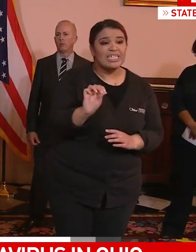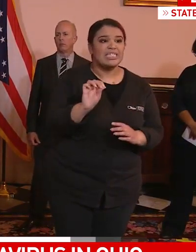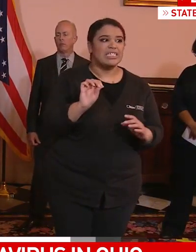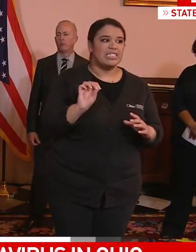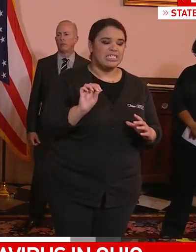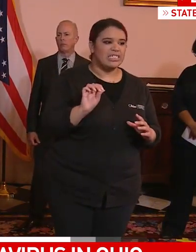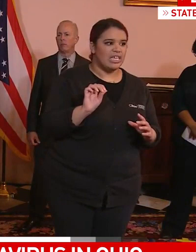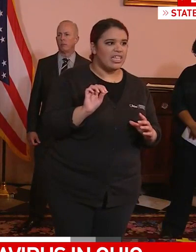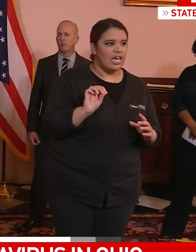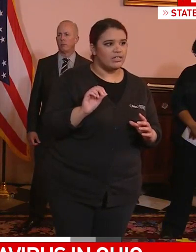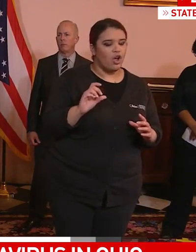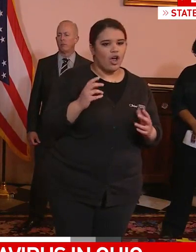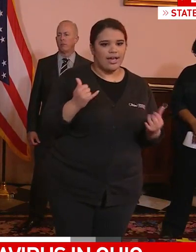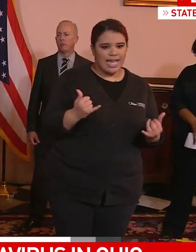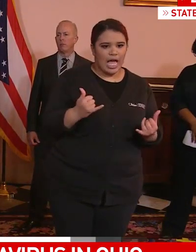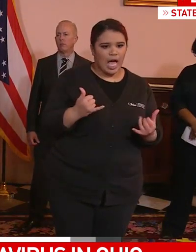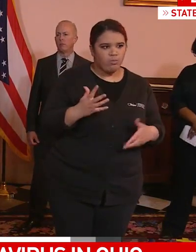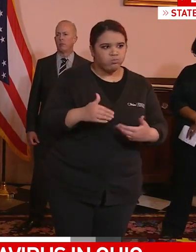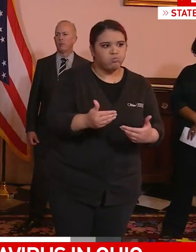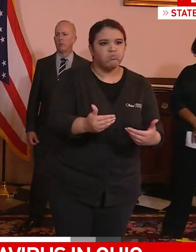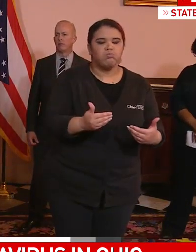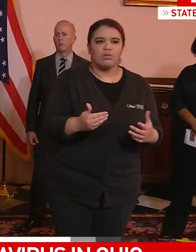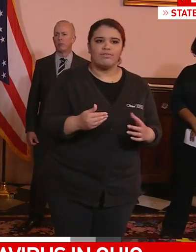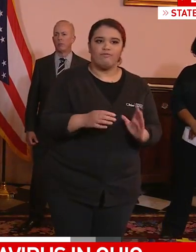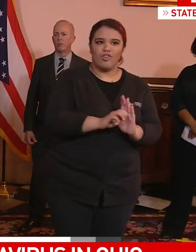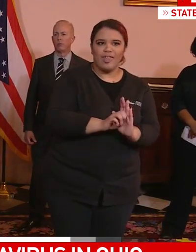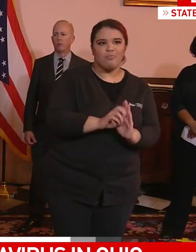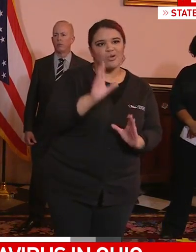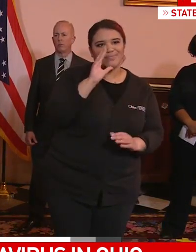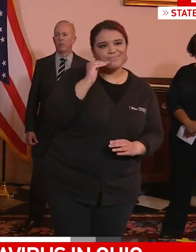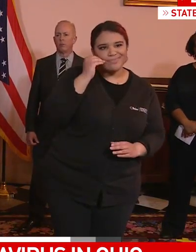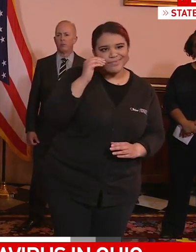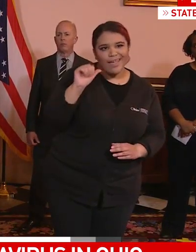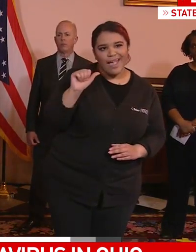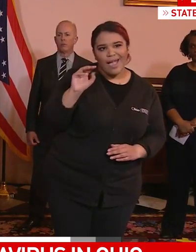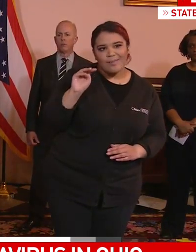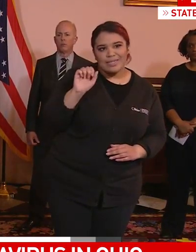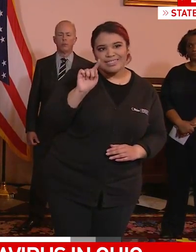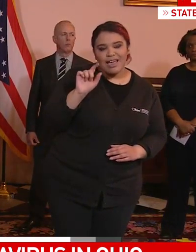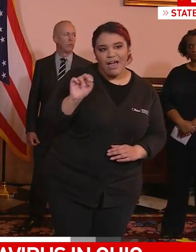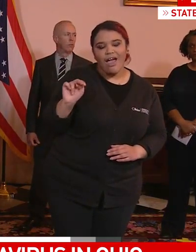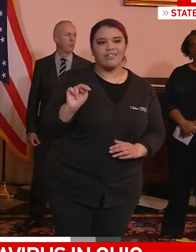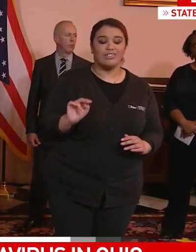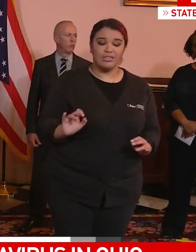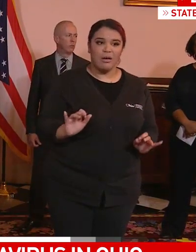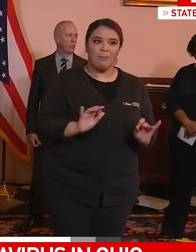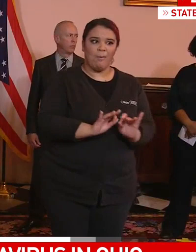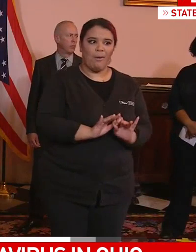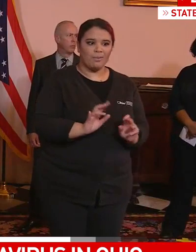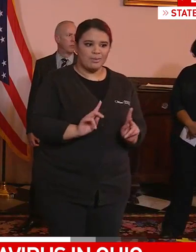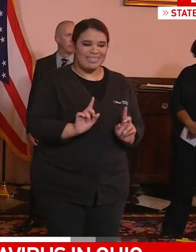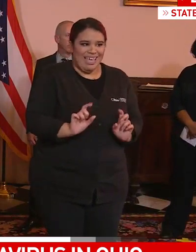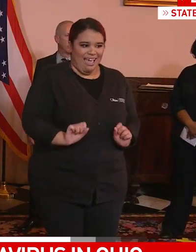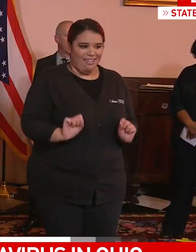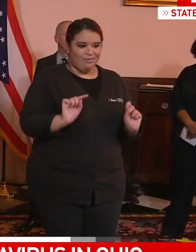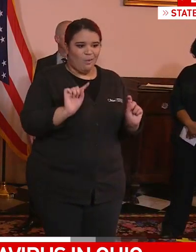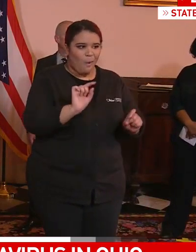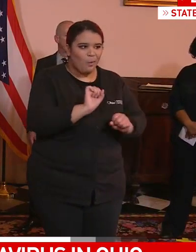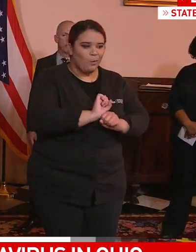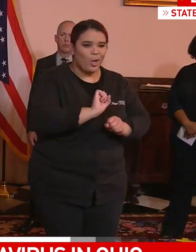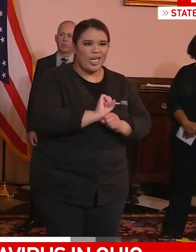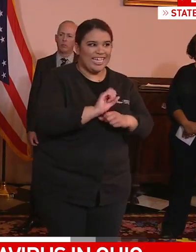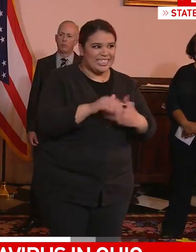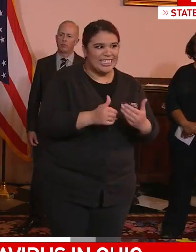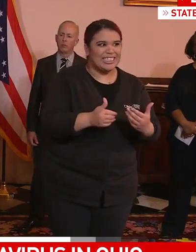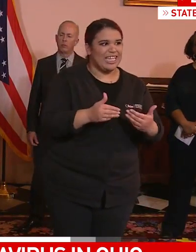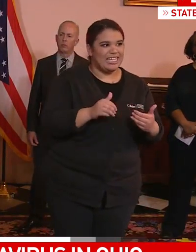chain still going. So we're going to need to keep those folks out there and really keep the few, even in my